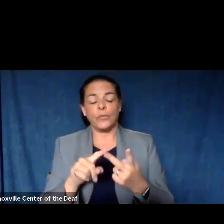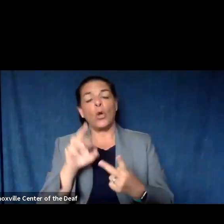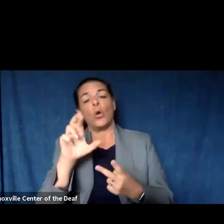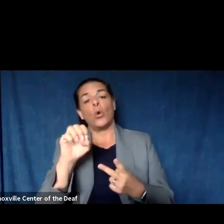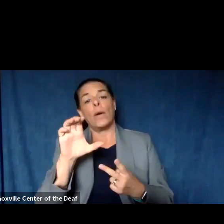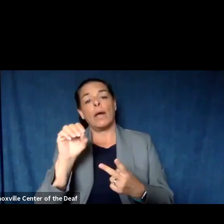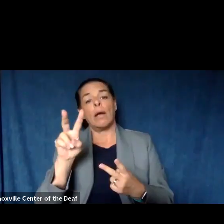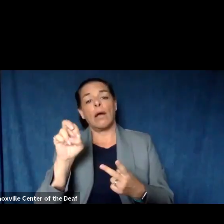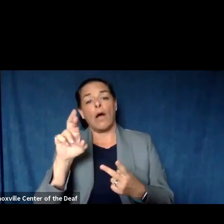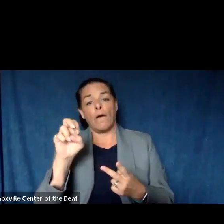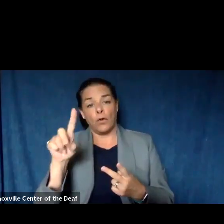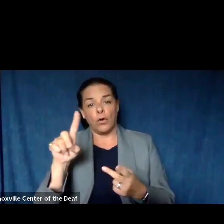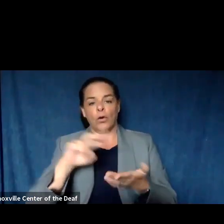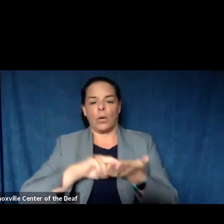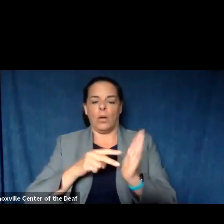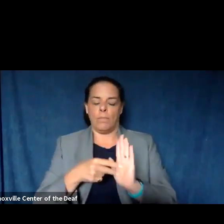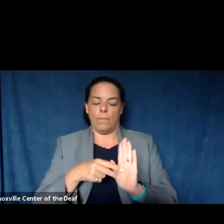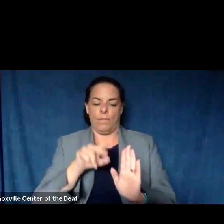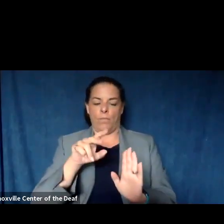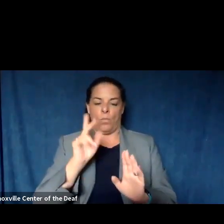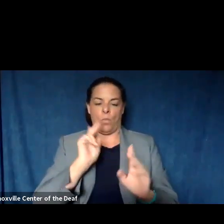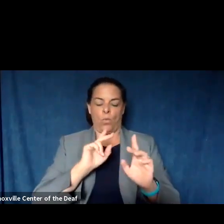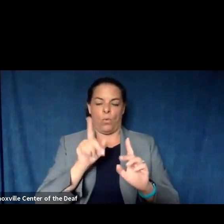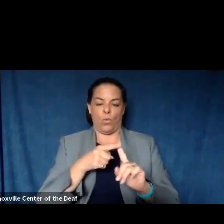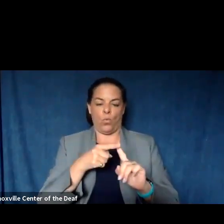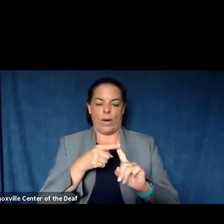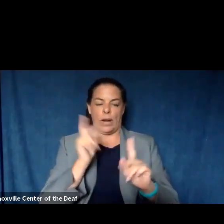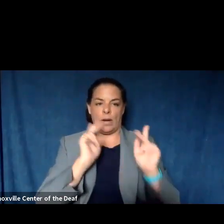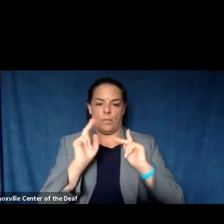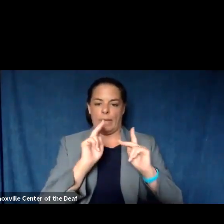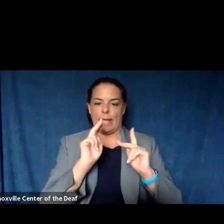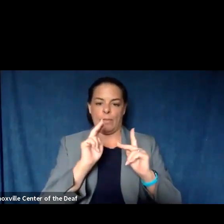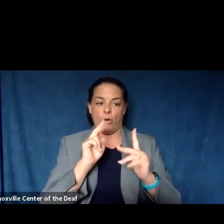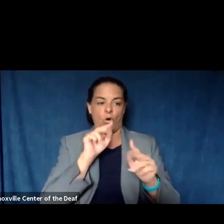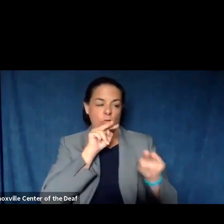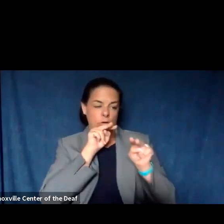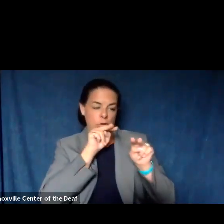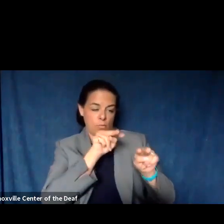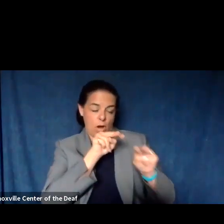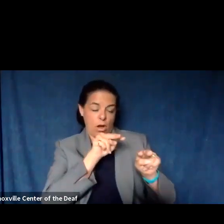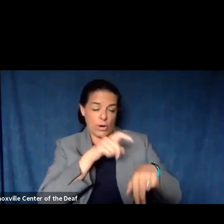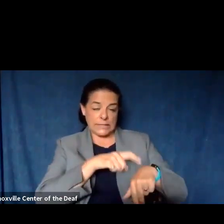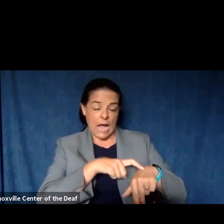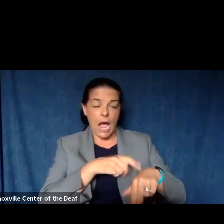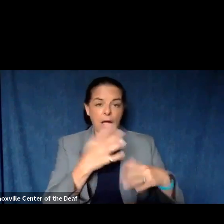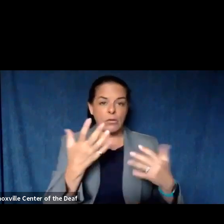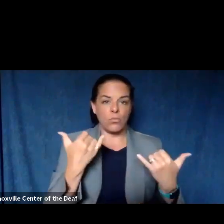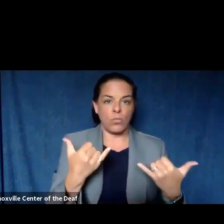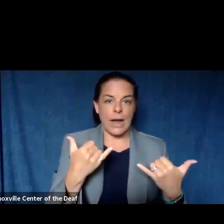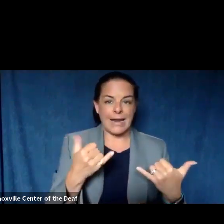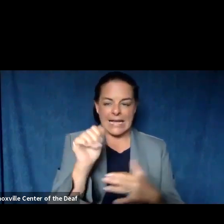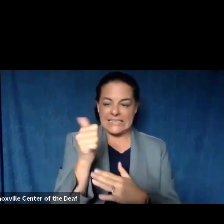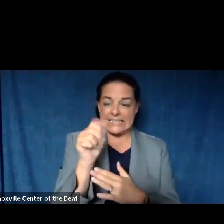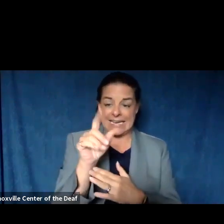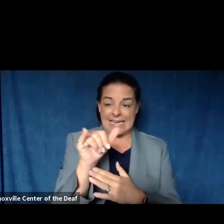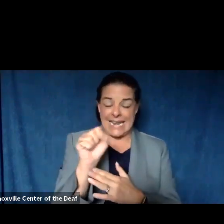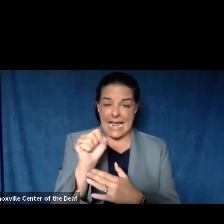folks roll off of our monitoring period, which is at this point 10